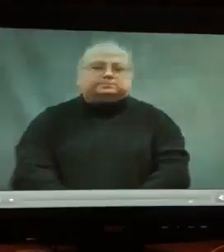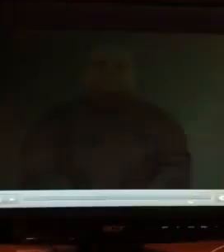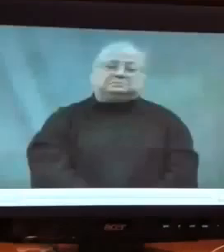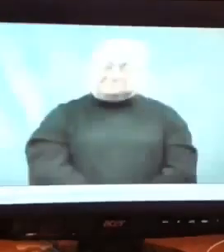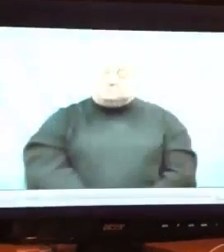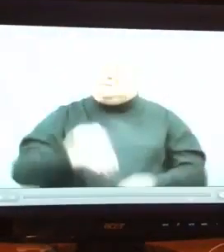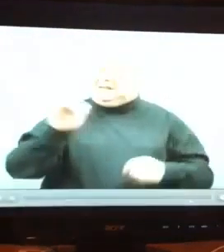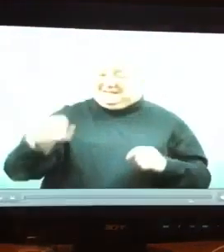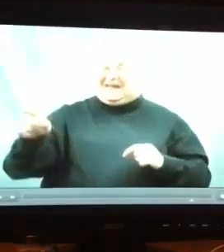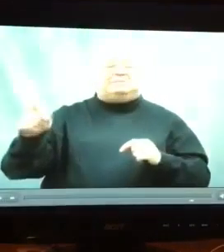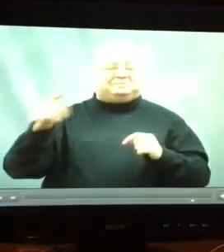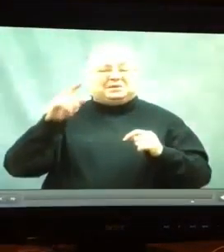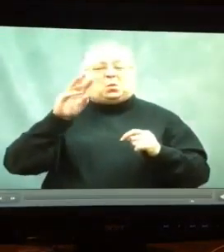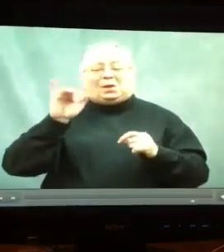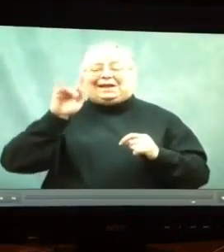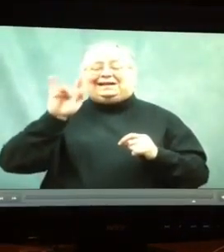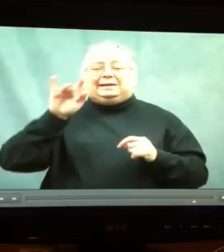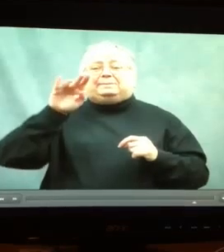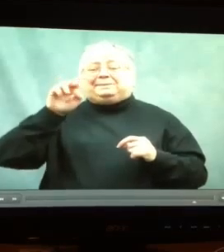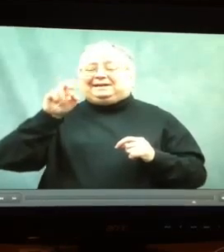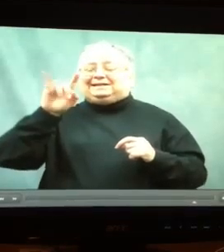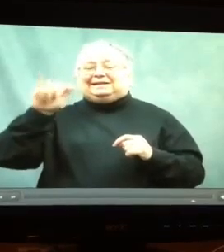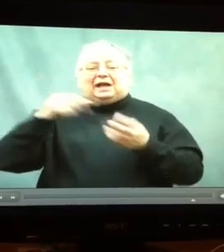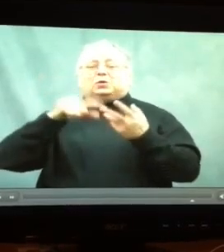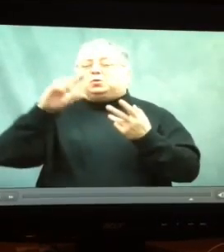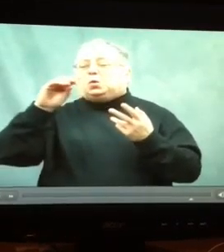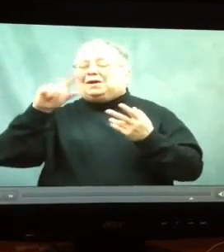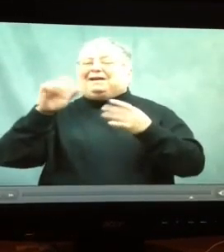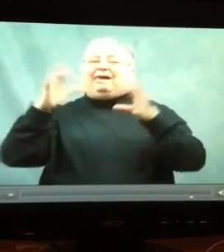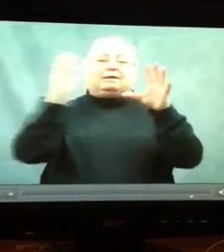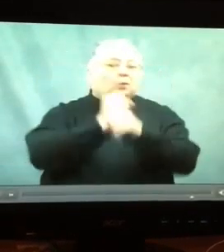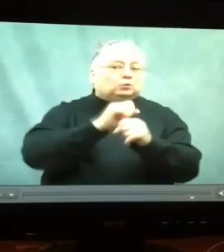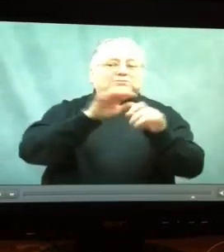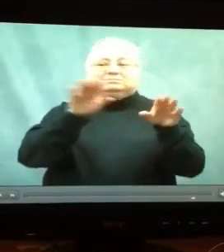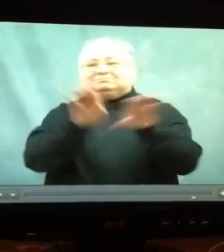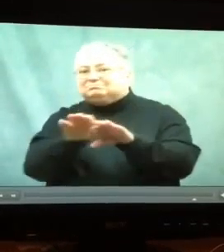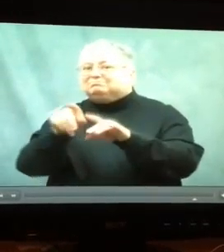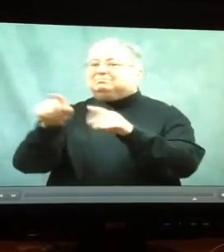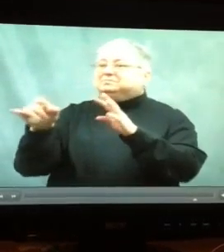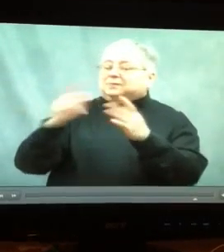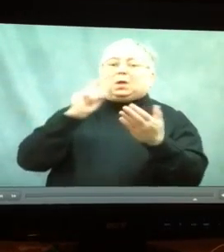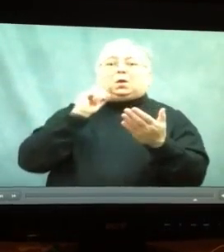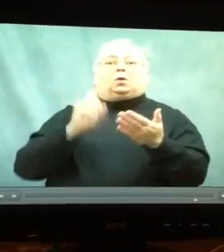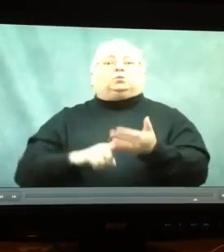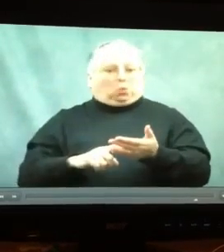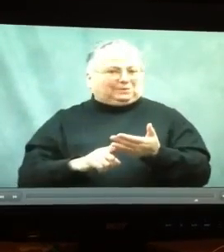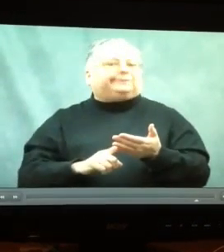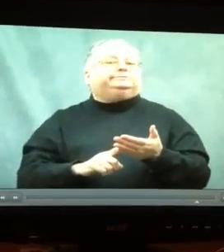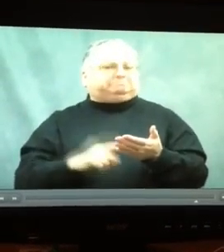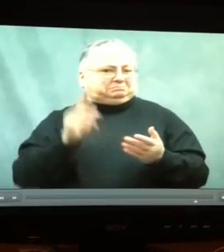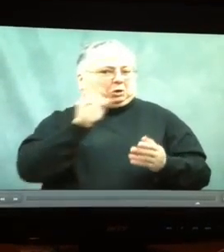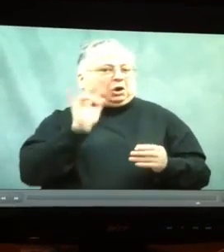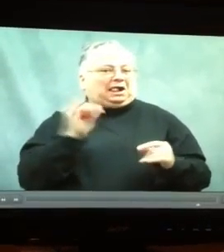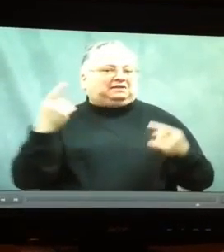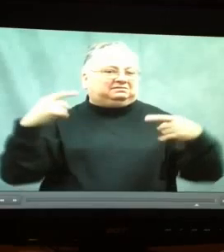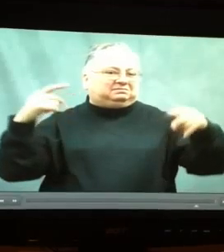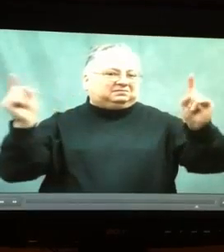But I think that there's certainly limits to this. So all of these things that happen with Google and Wikipedia